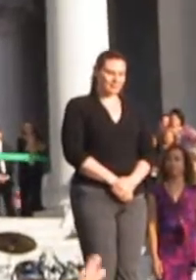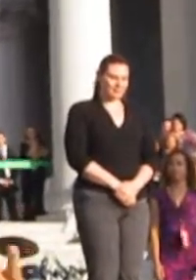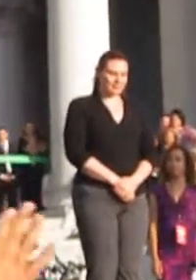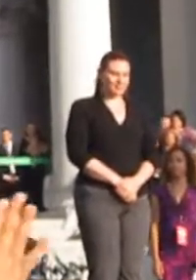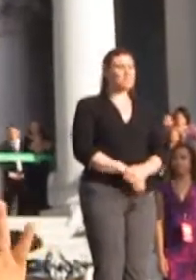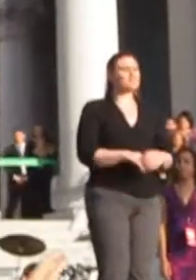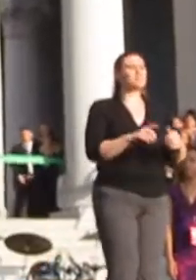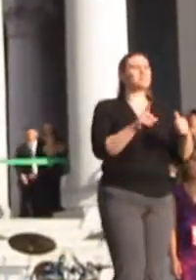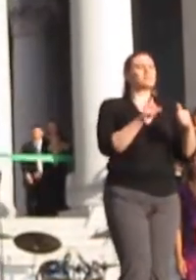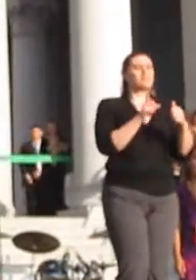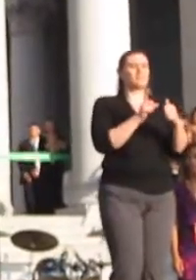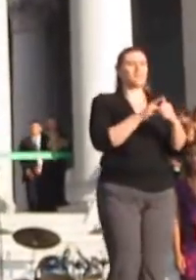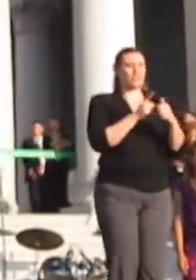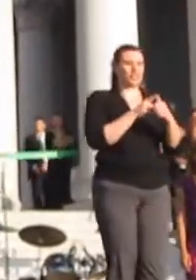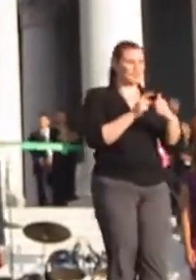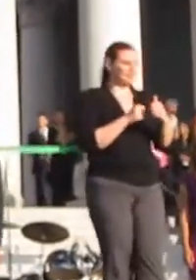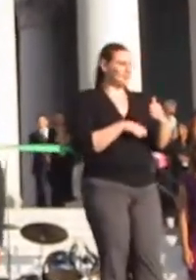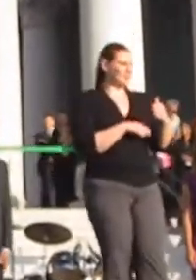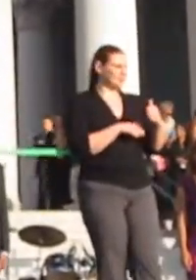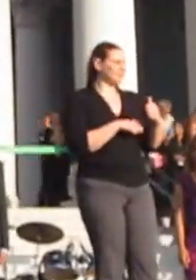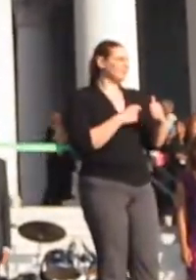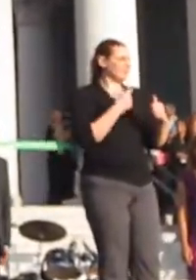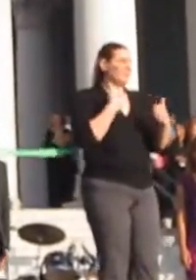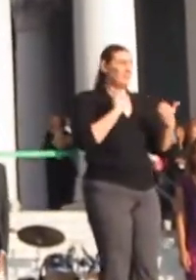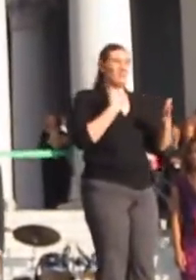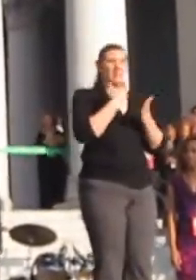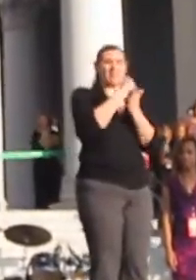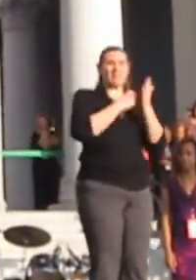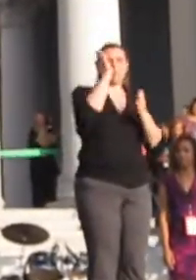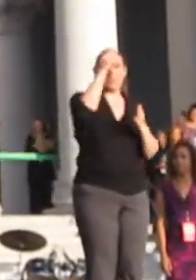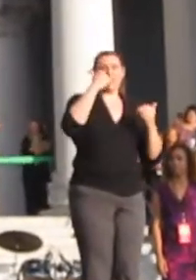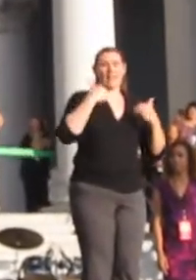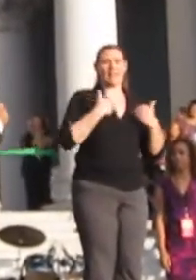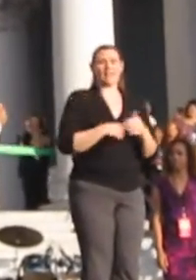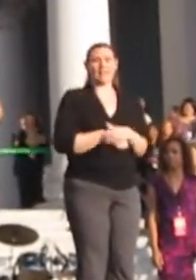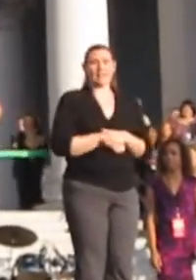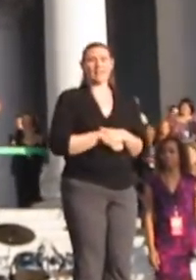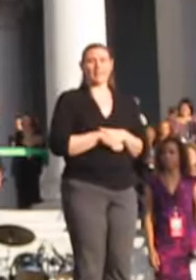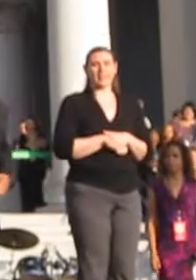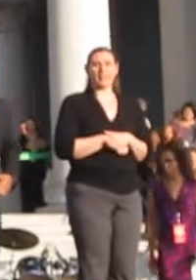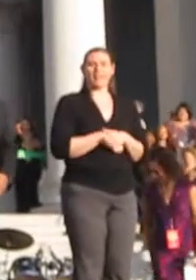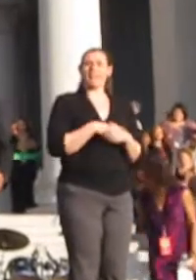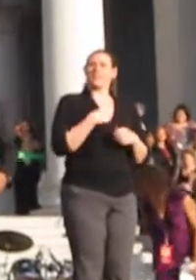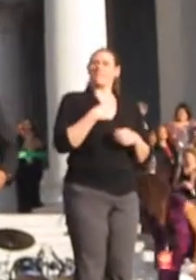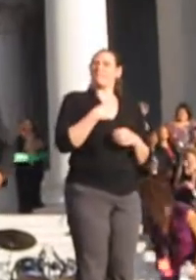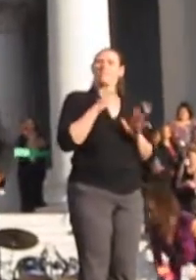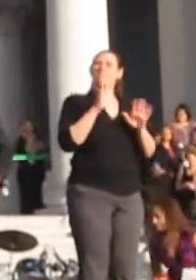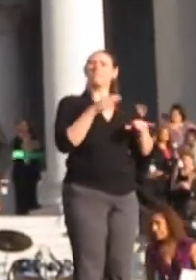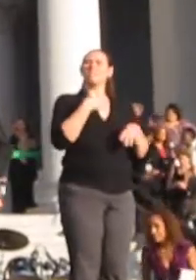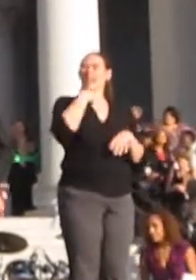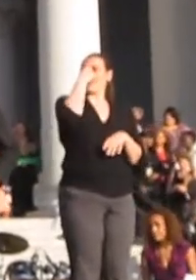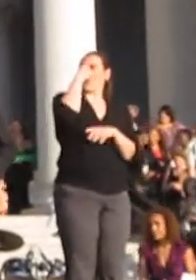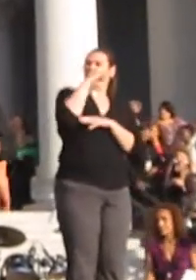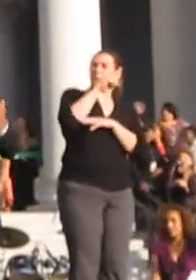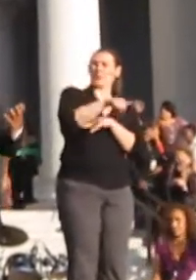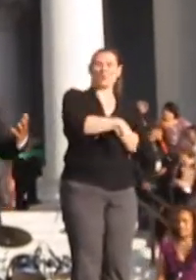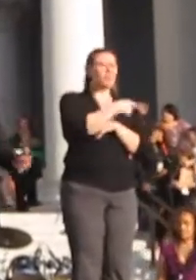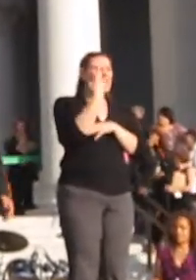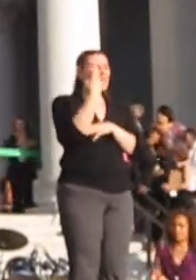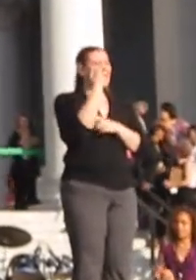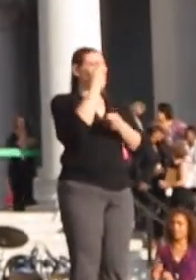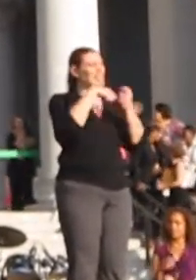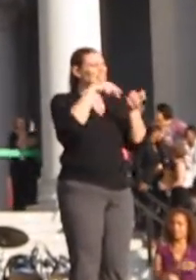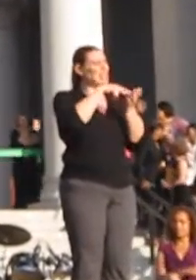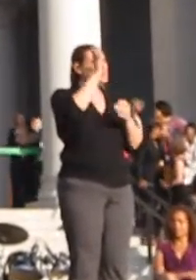First of all, I have a speech, but I thought today, rather than give